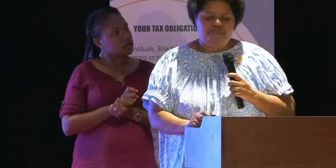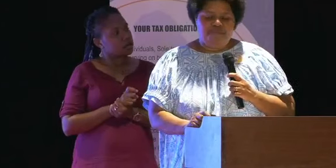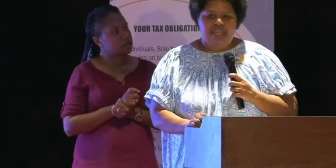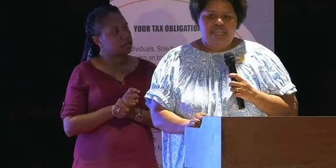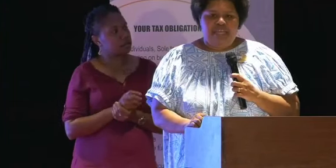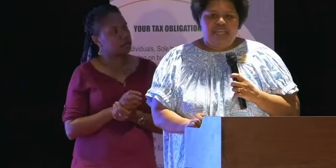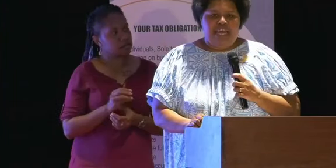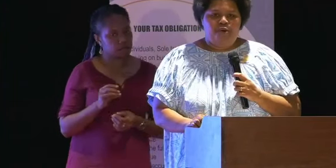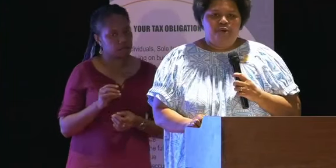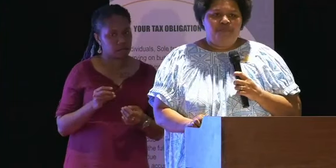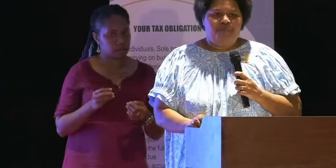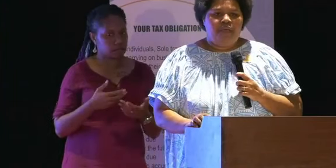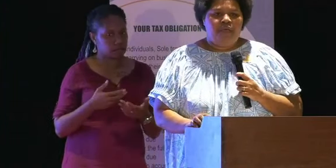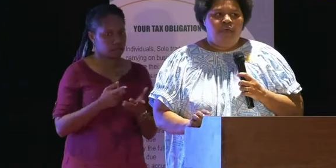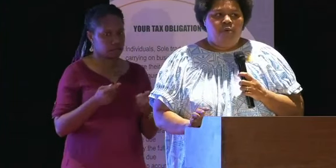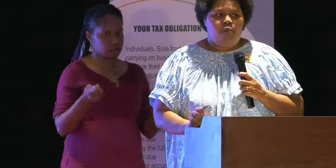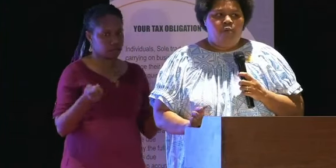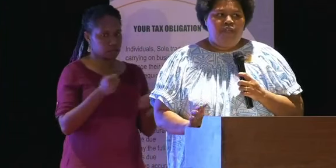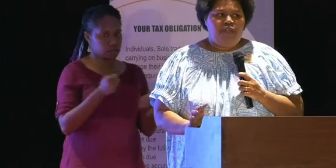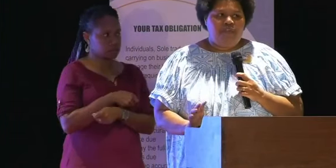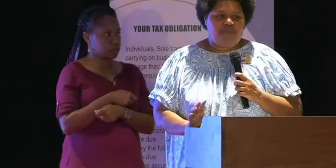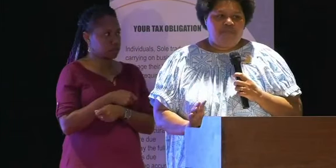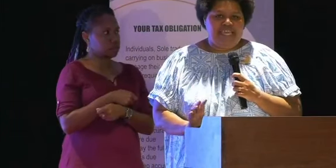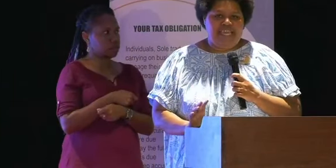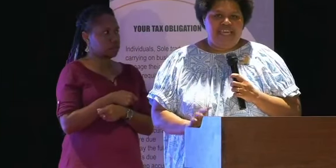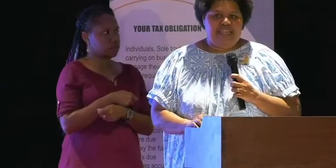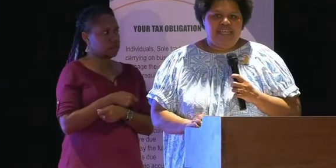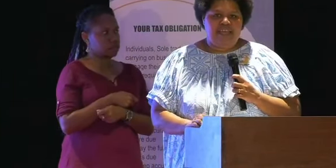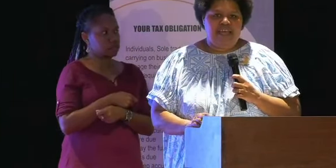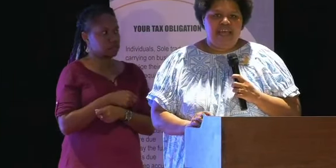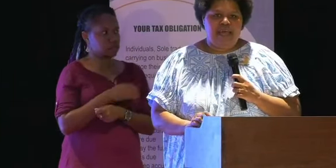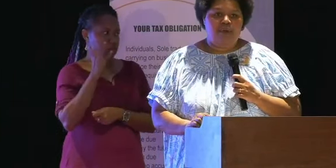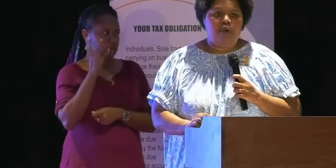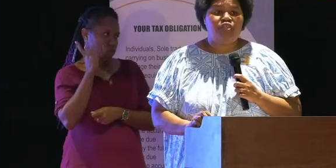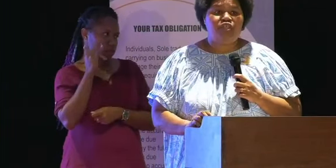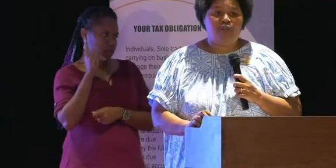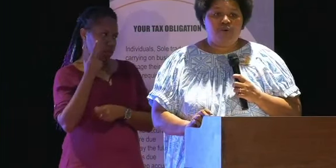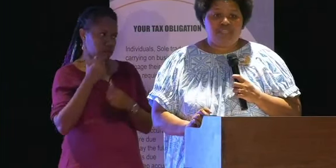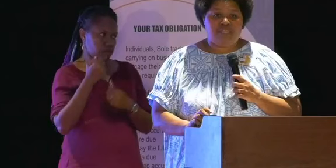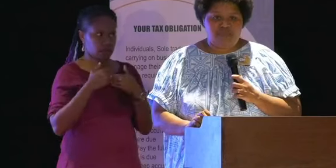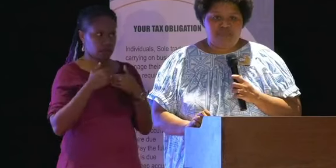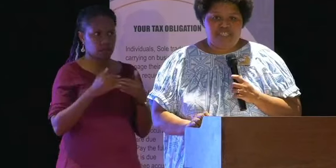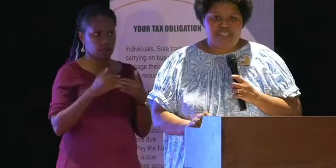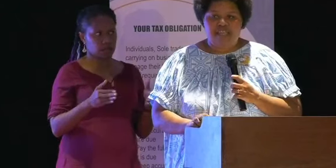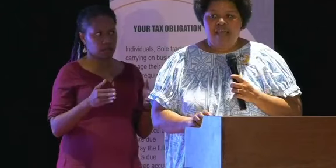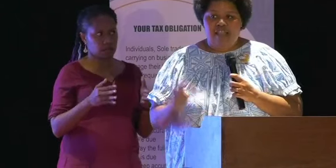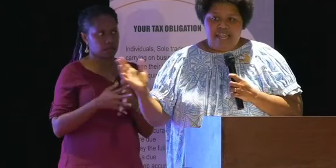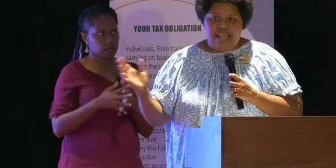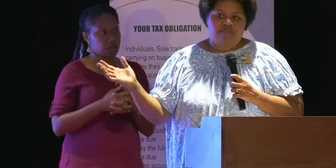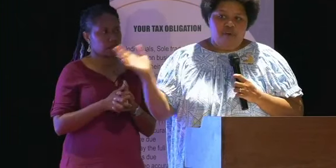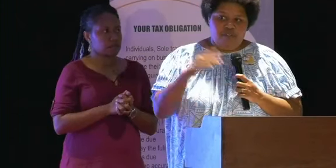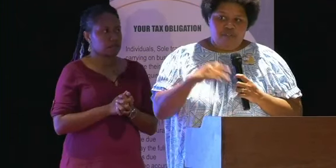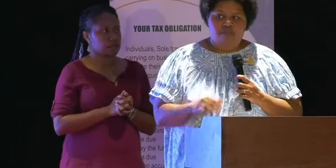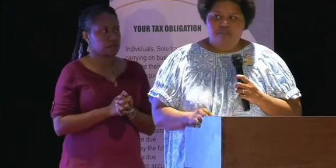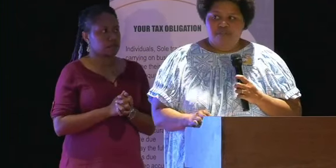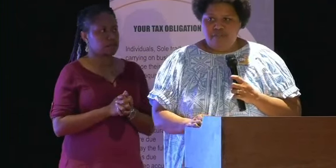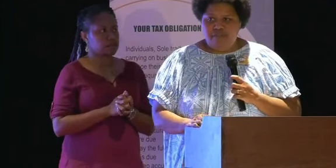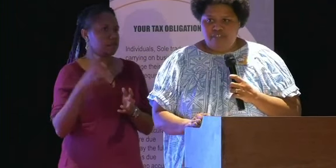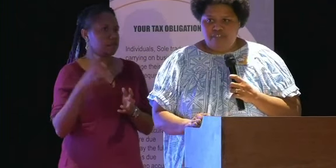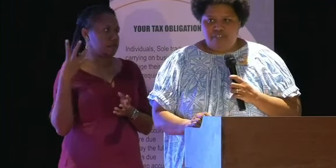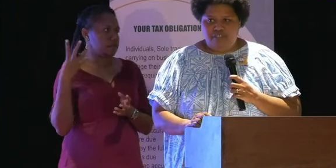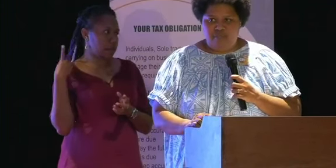process. Now, when you first begin lodging your tax return, like throughout the